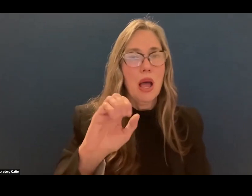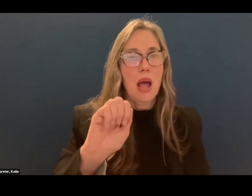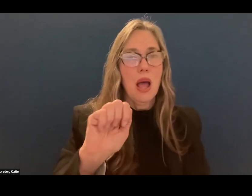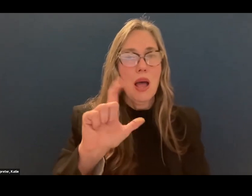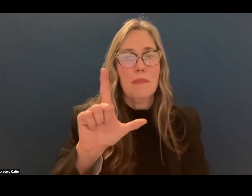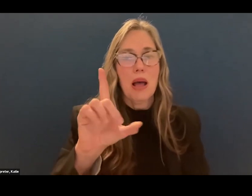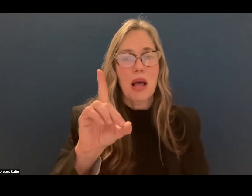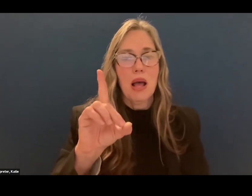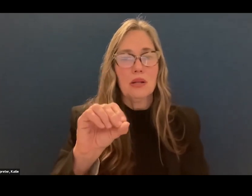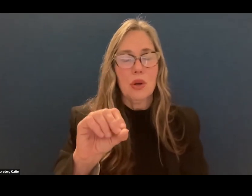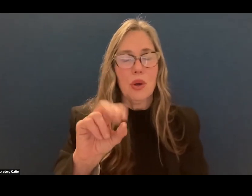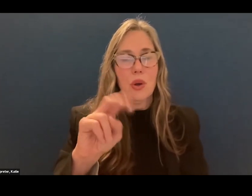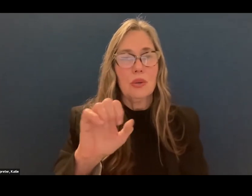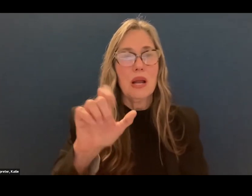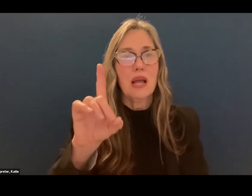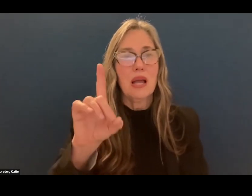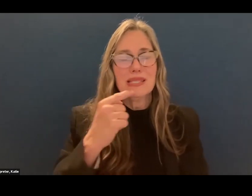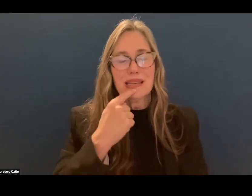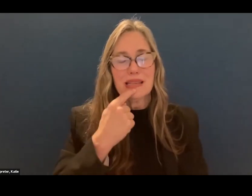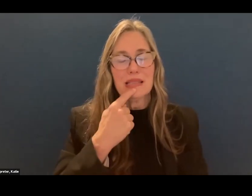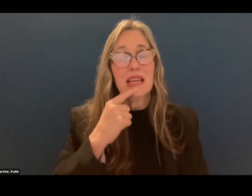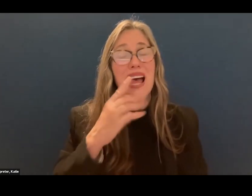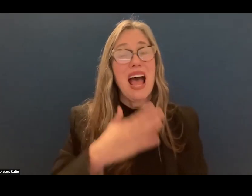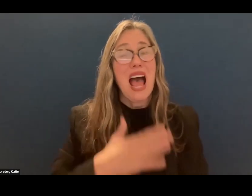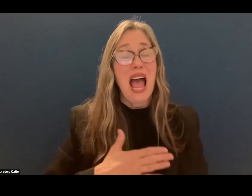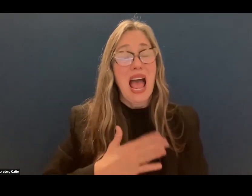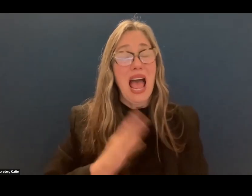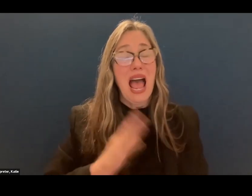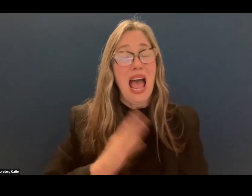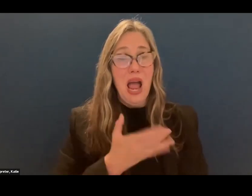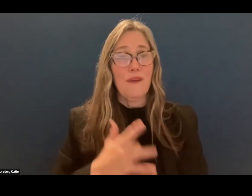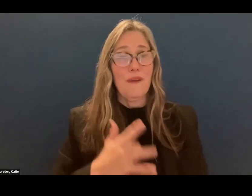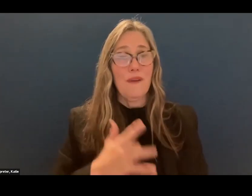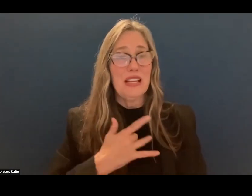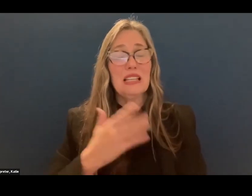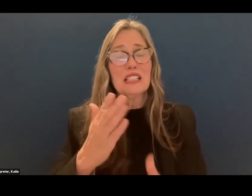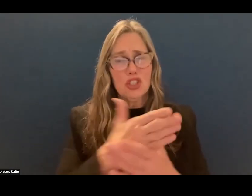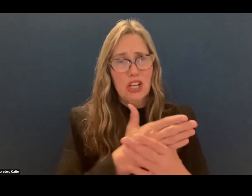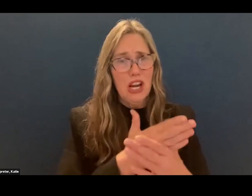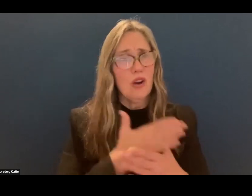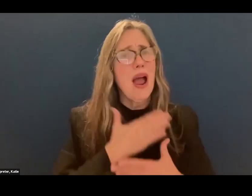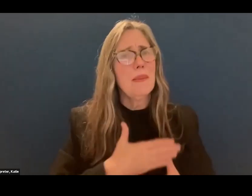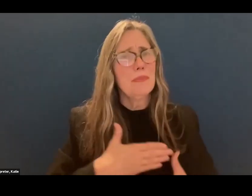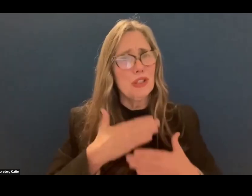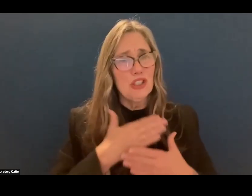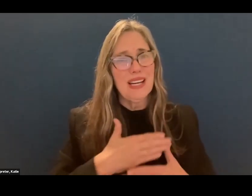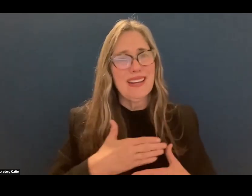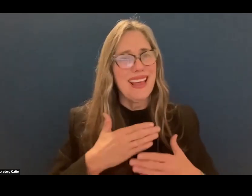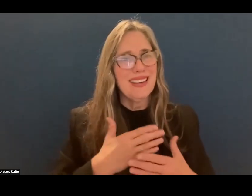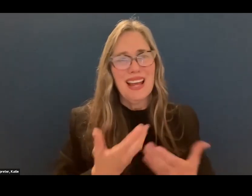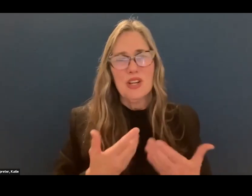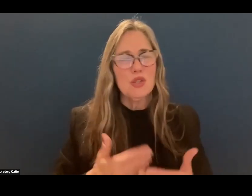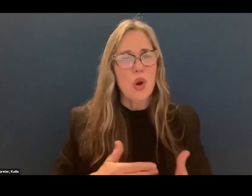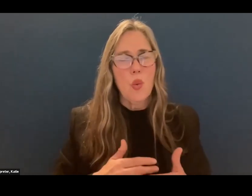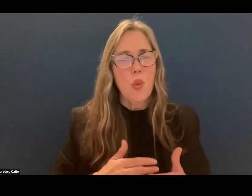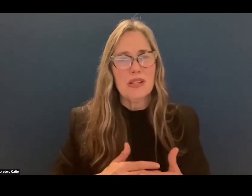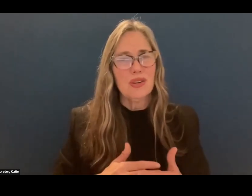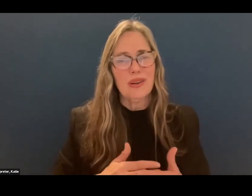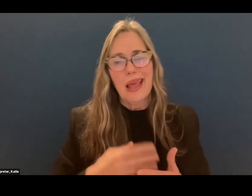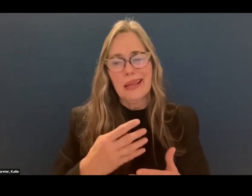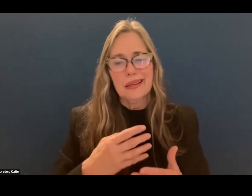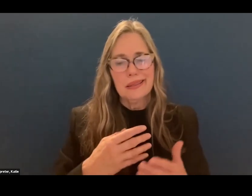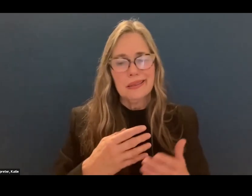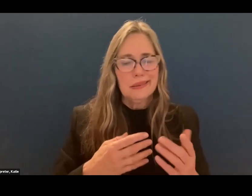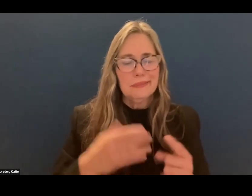feelings about that and recognize the feelings of frustration, so I don't want to overlook that. I also am going to